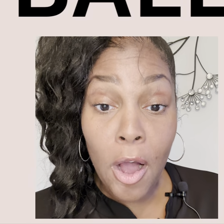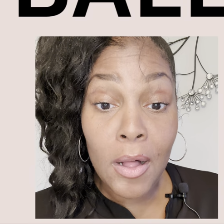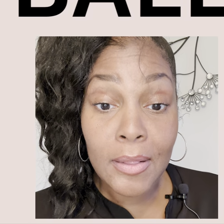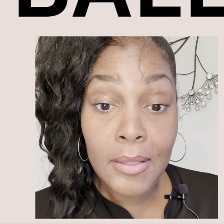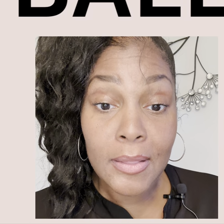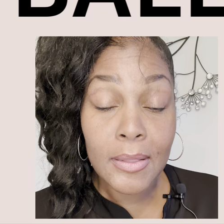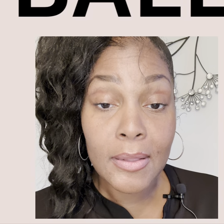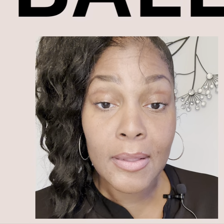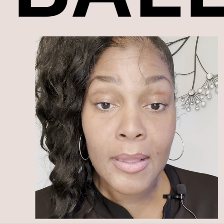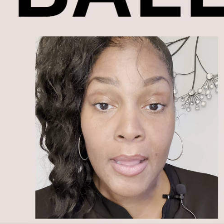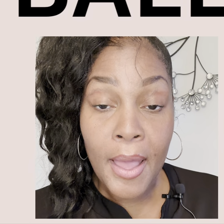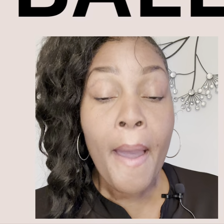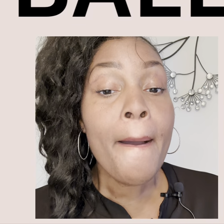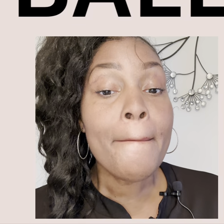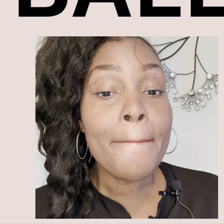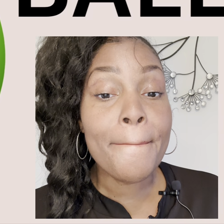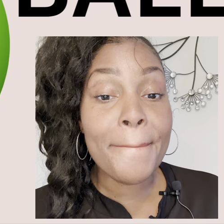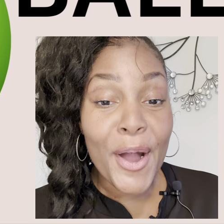Ball,